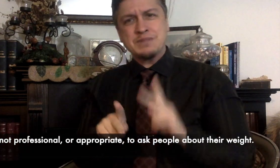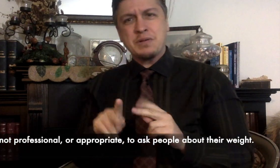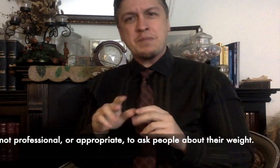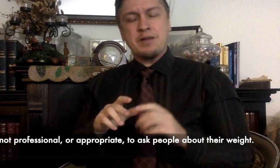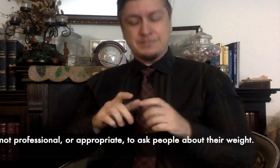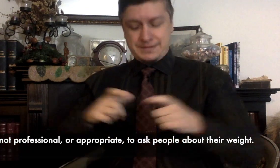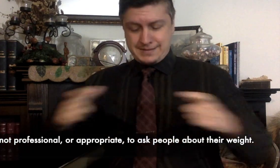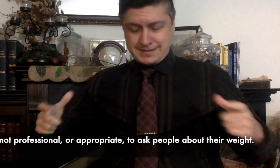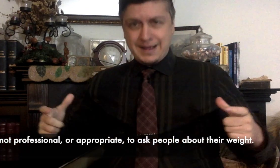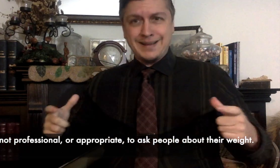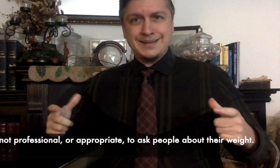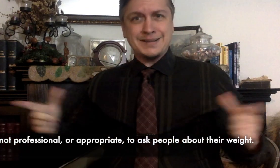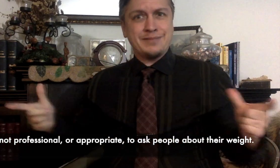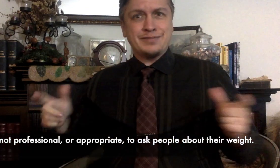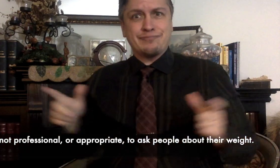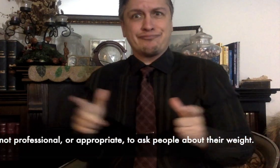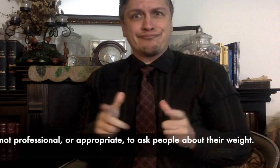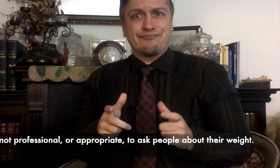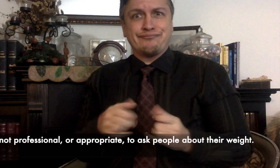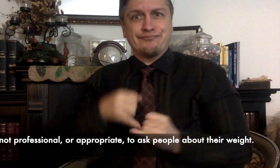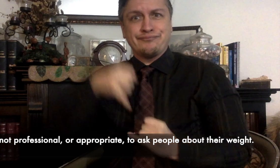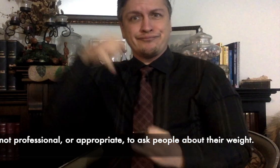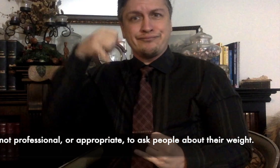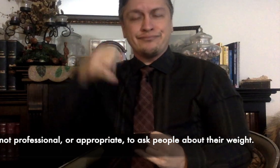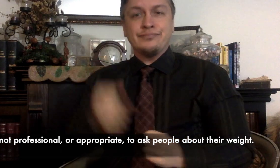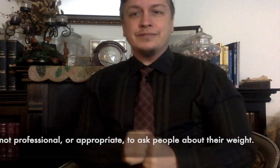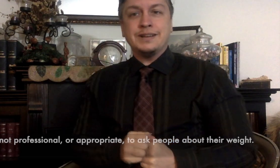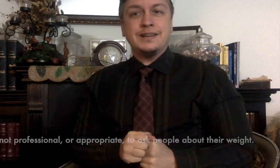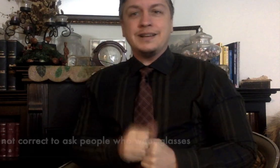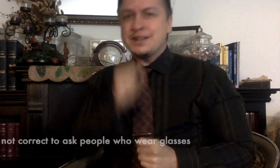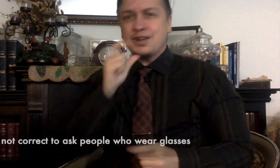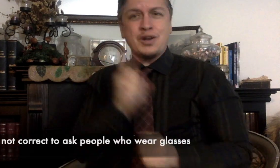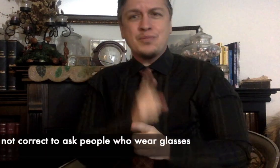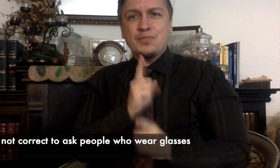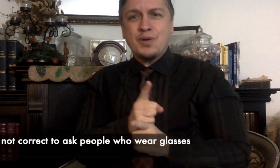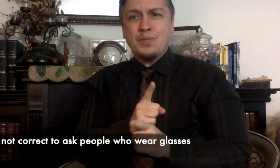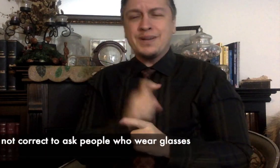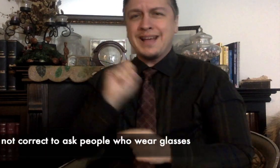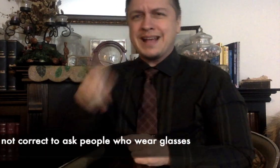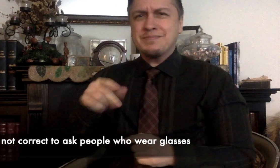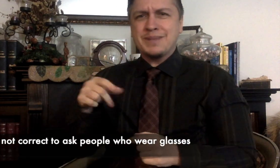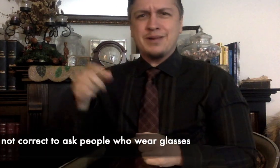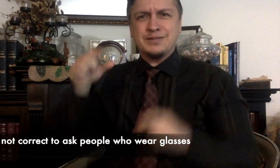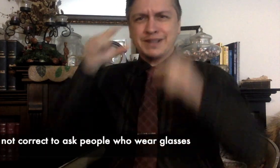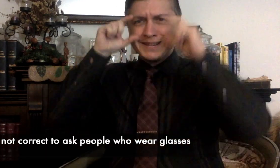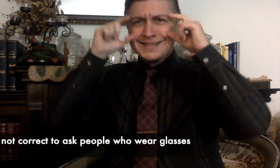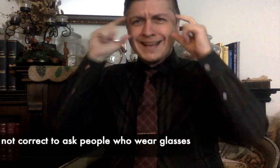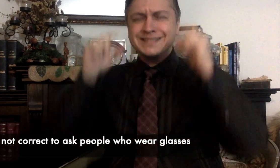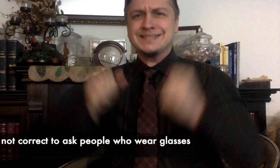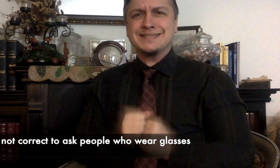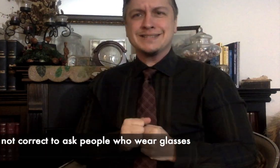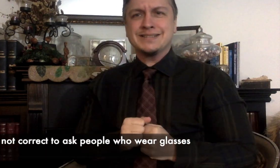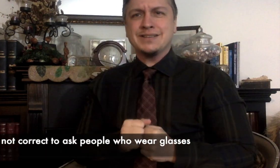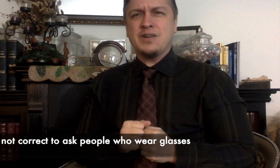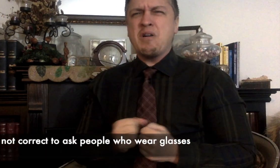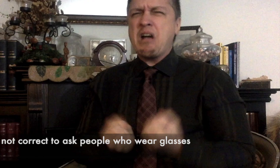to ask people about their weight. It's not correct to ask people who wear glasses